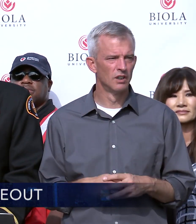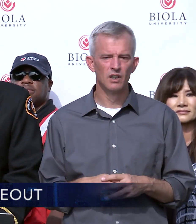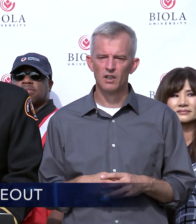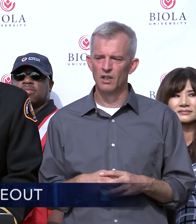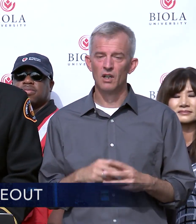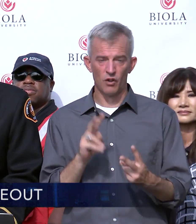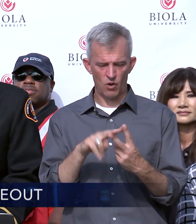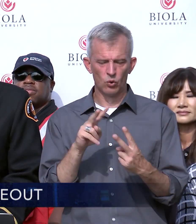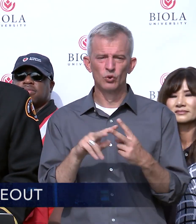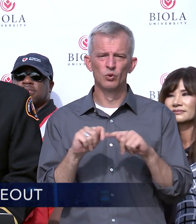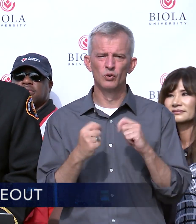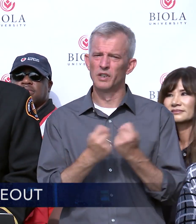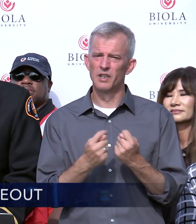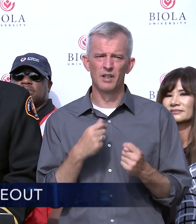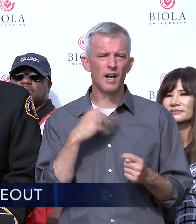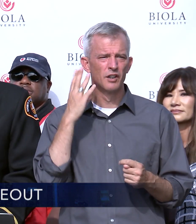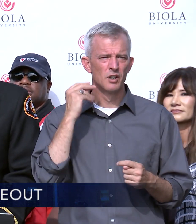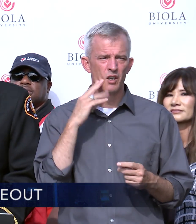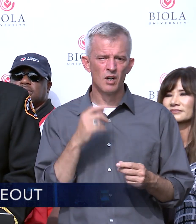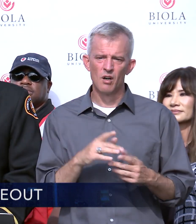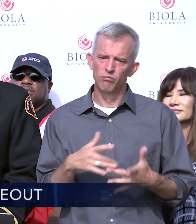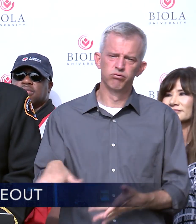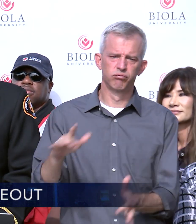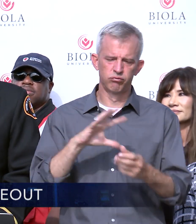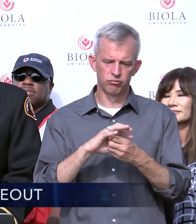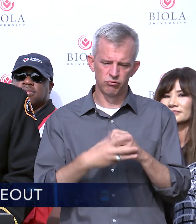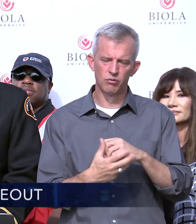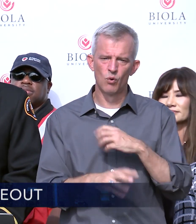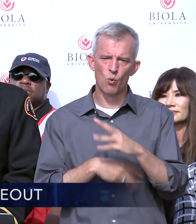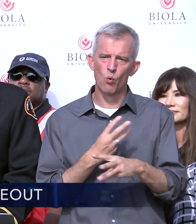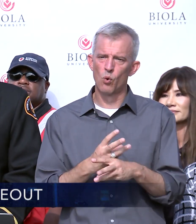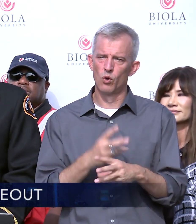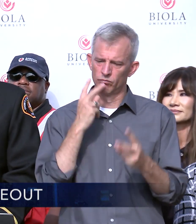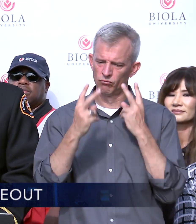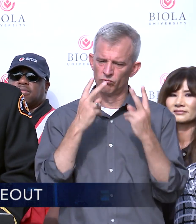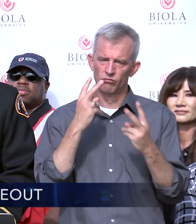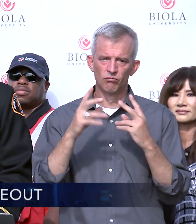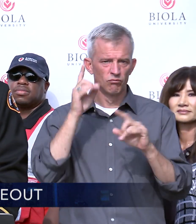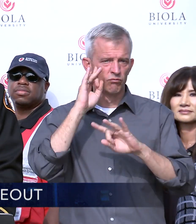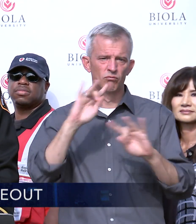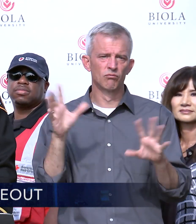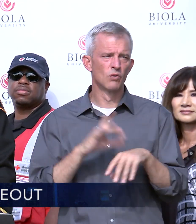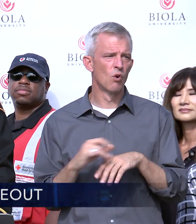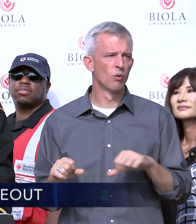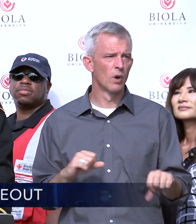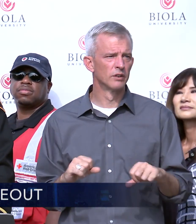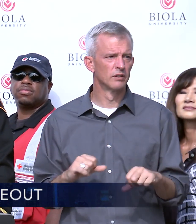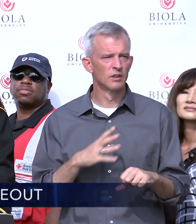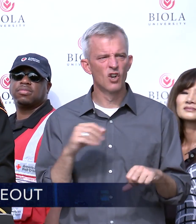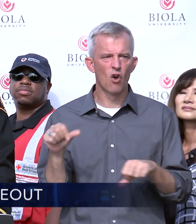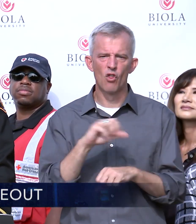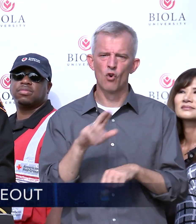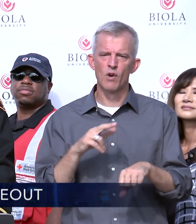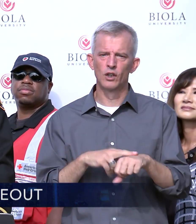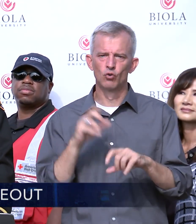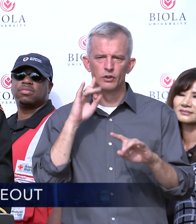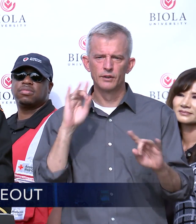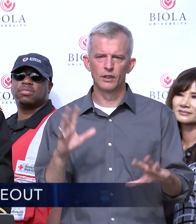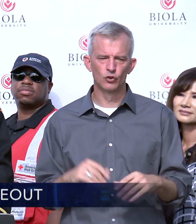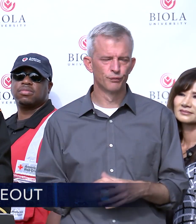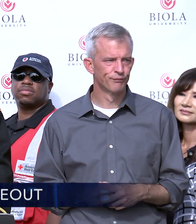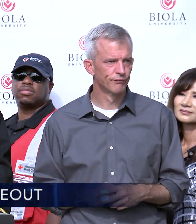traveling throughout the world to see devastating earthquakes and other natural disasters. And the